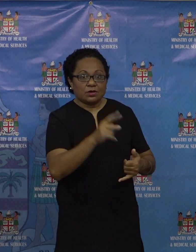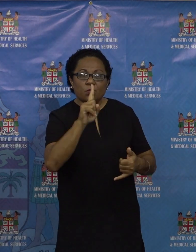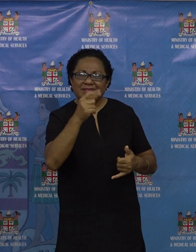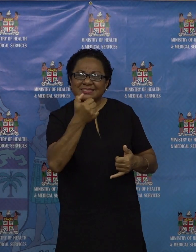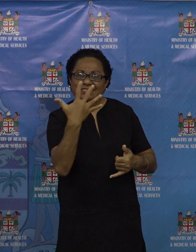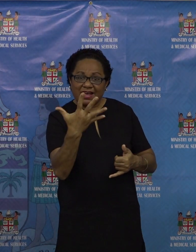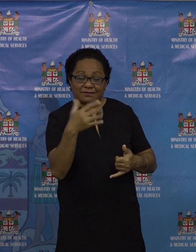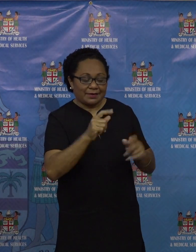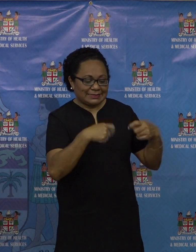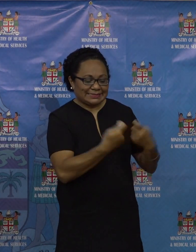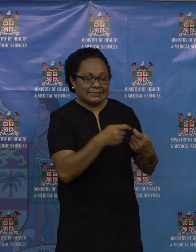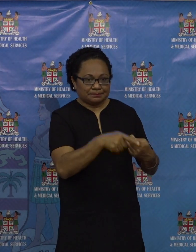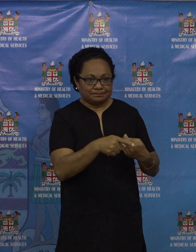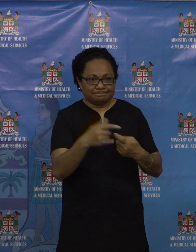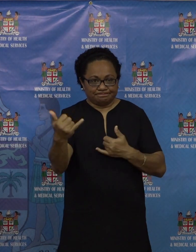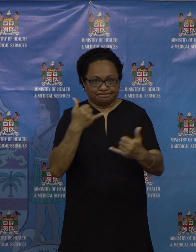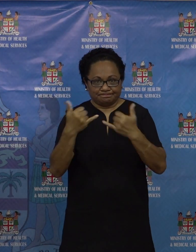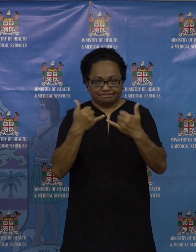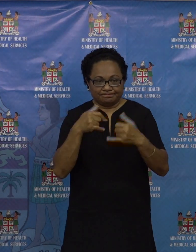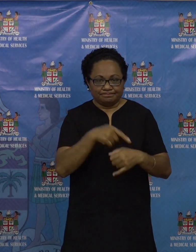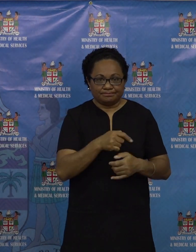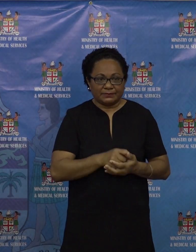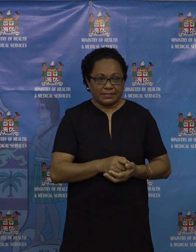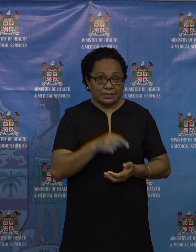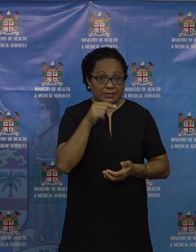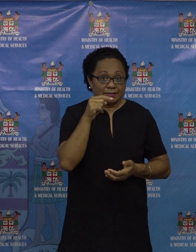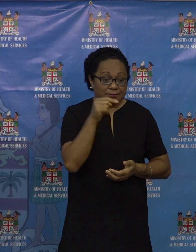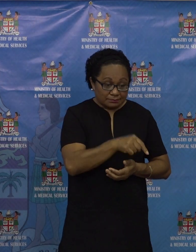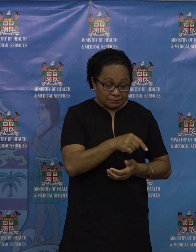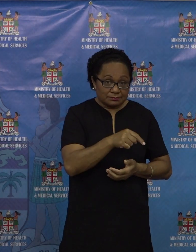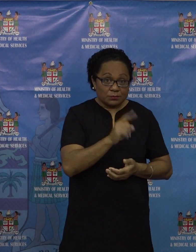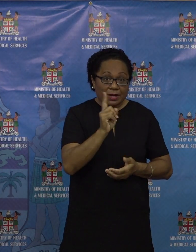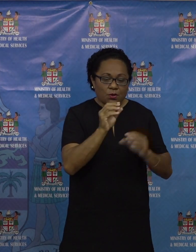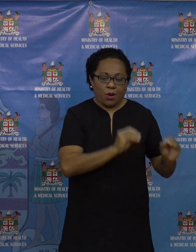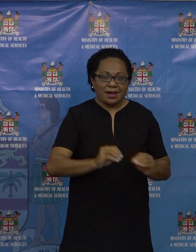165 and establish patient retrieval